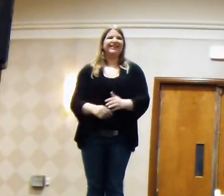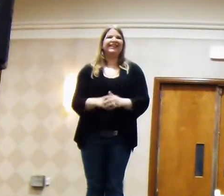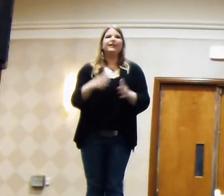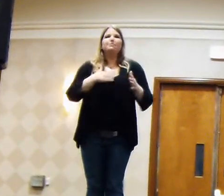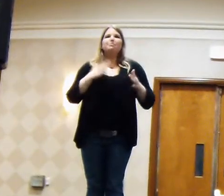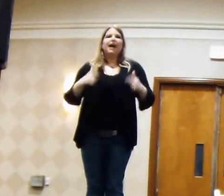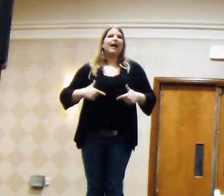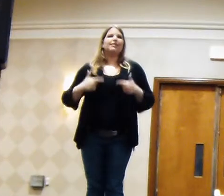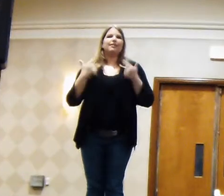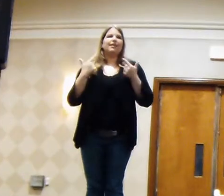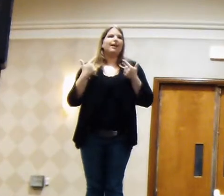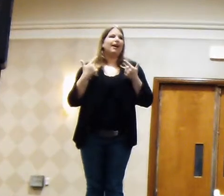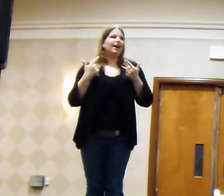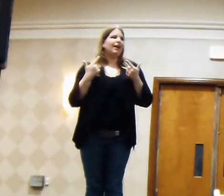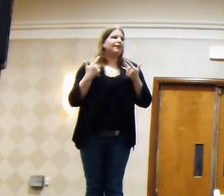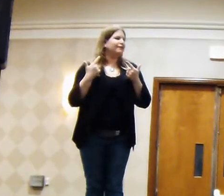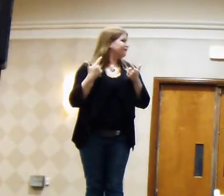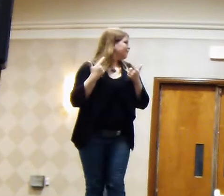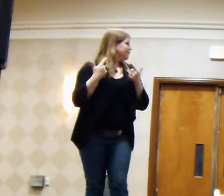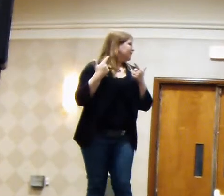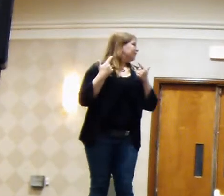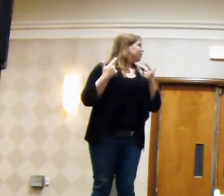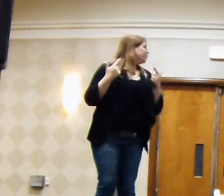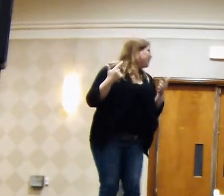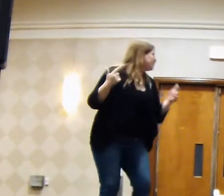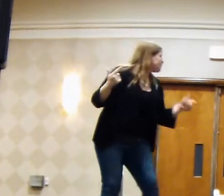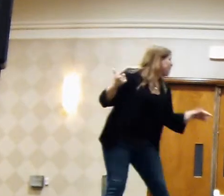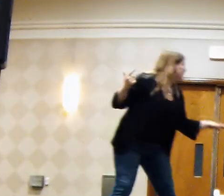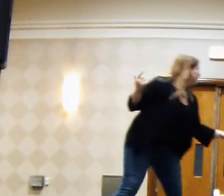My life is too short.